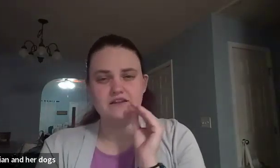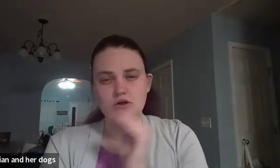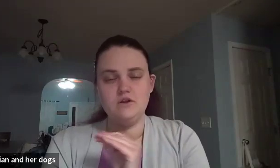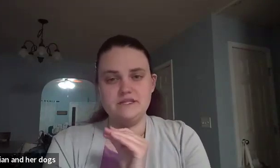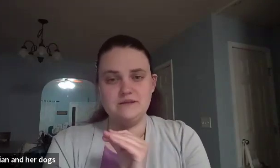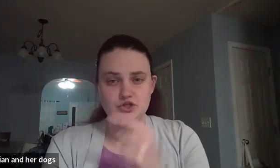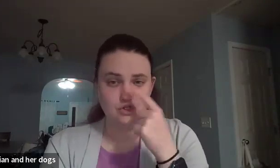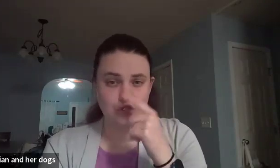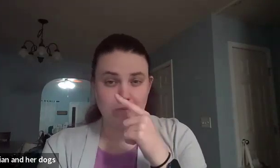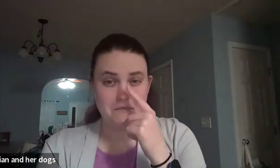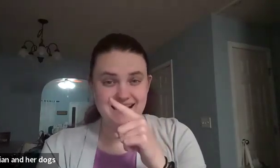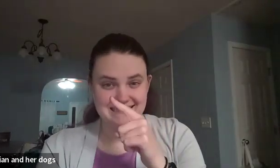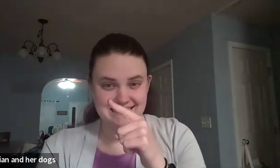that can look a little bit similar to the mind.